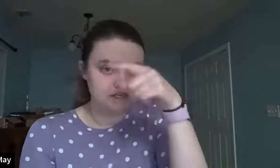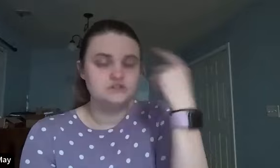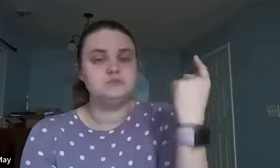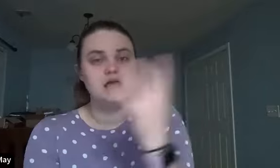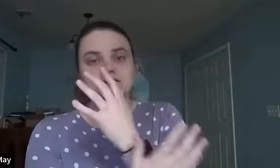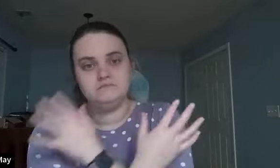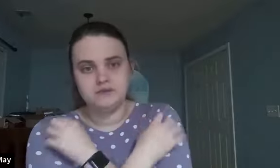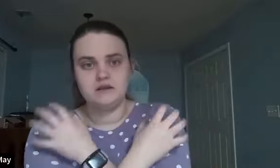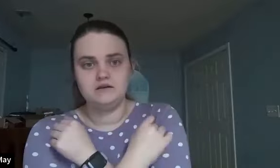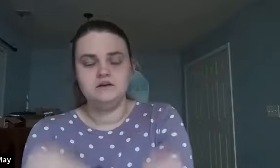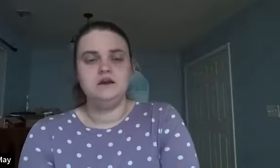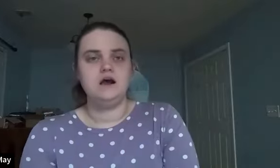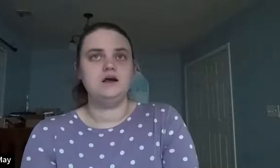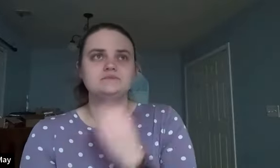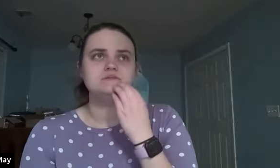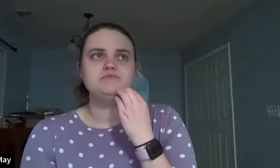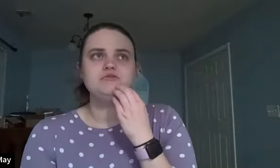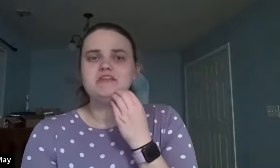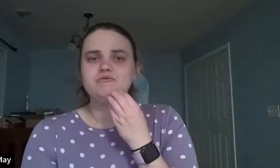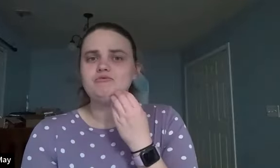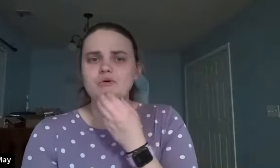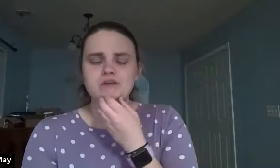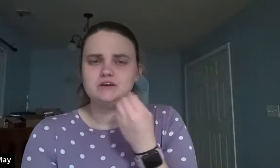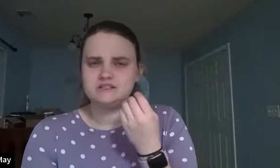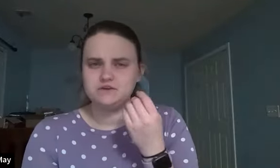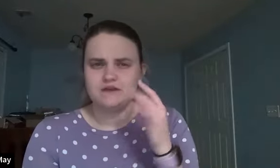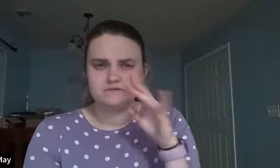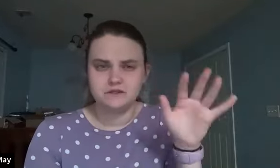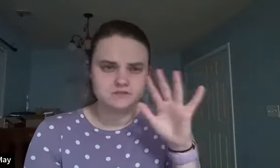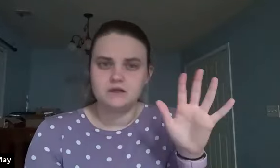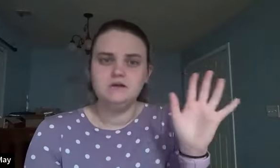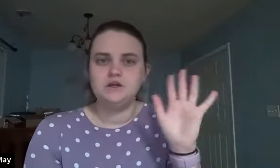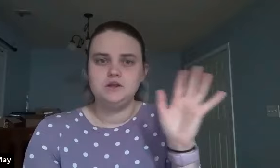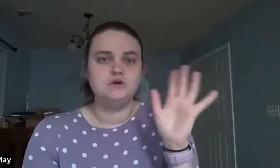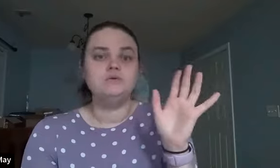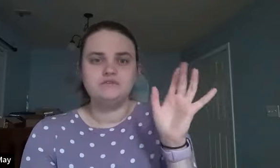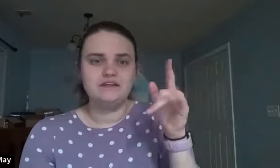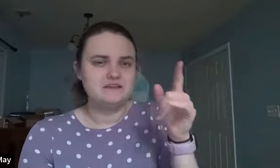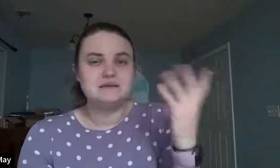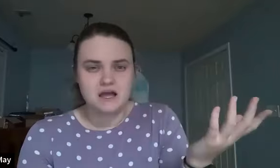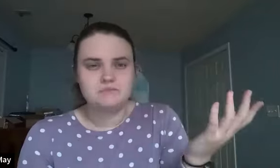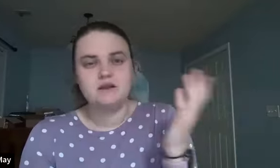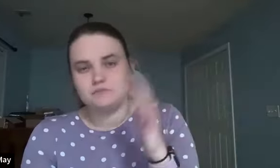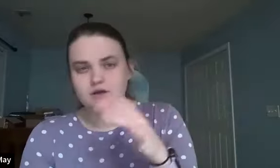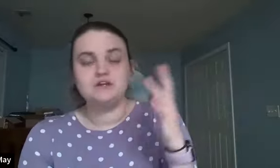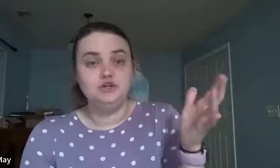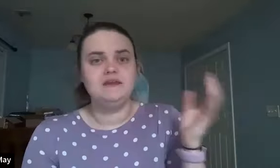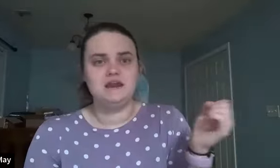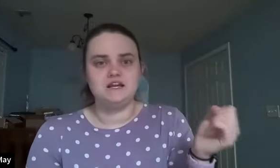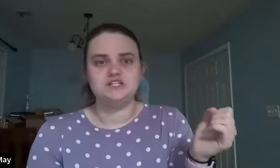do black bear. Some people, I think, will be curious if you have to finger spell. No, for like things like black bear and brown bear, you can actually